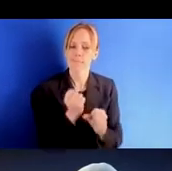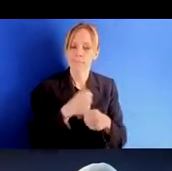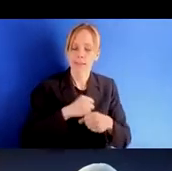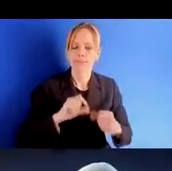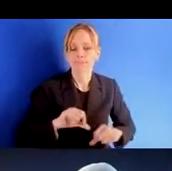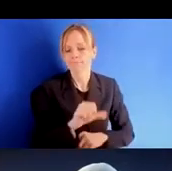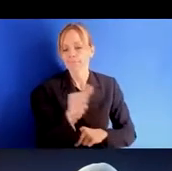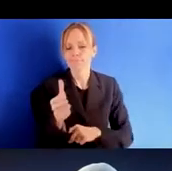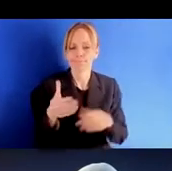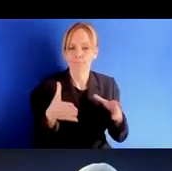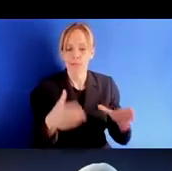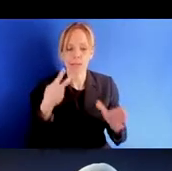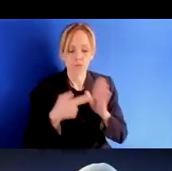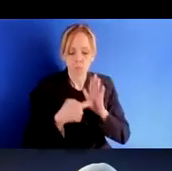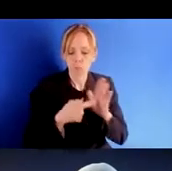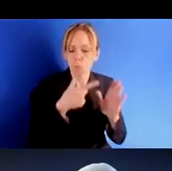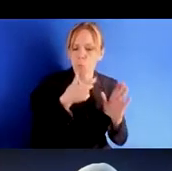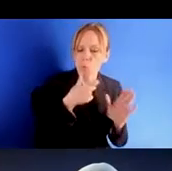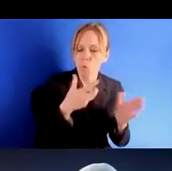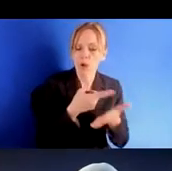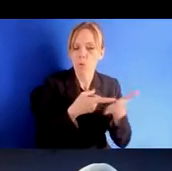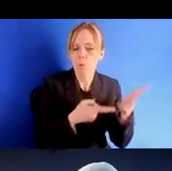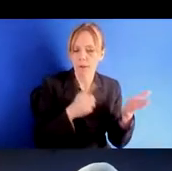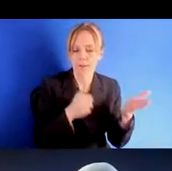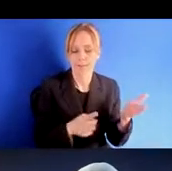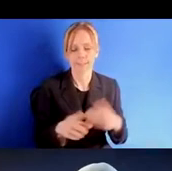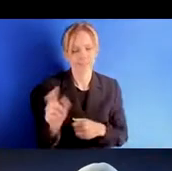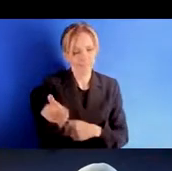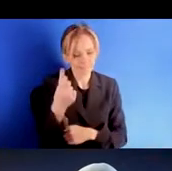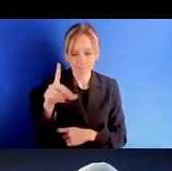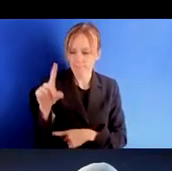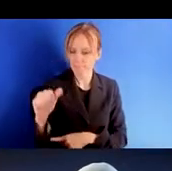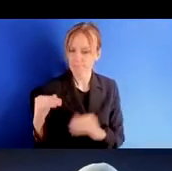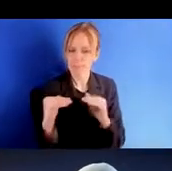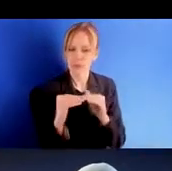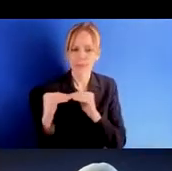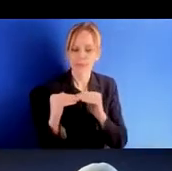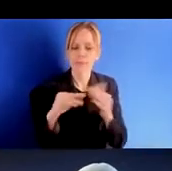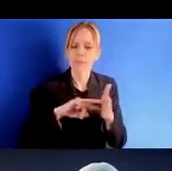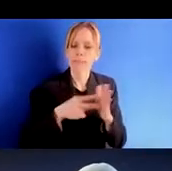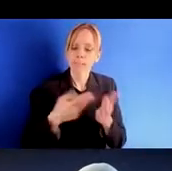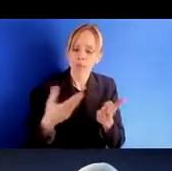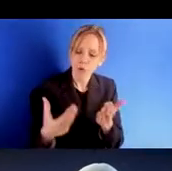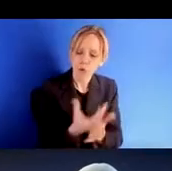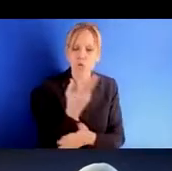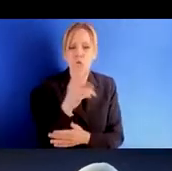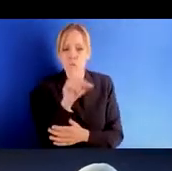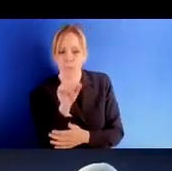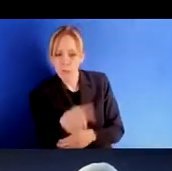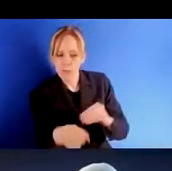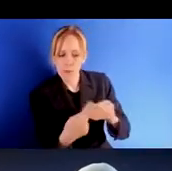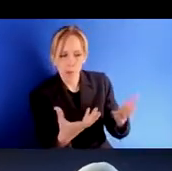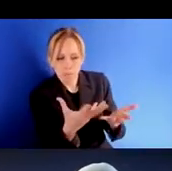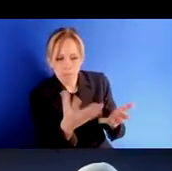is. Disability justice is renewing the inquiry into what disabled people need and deserve in